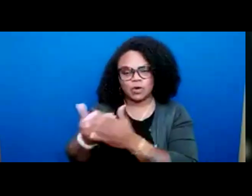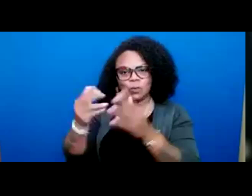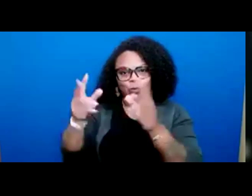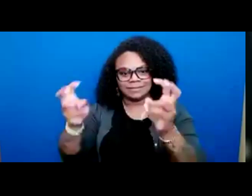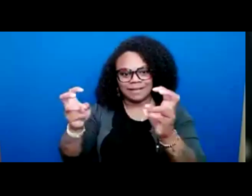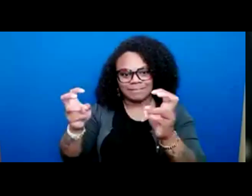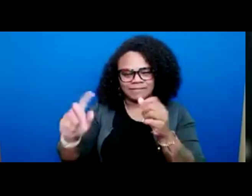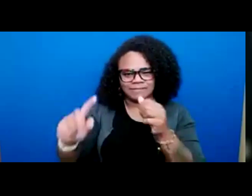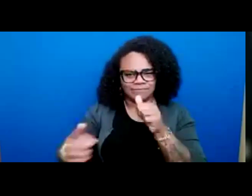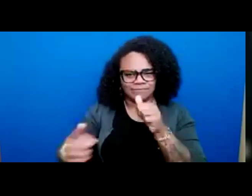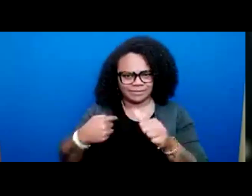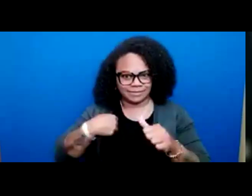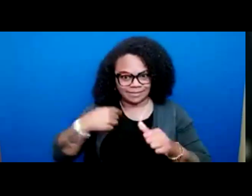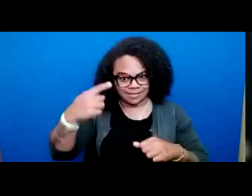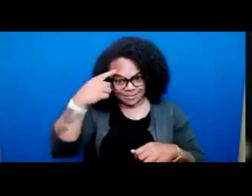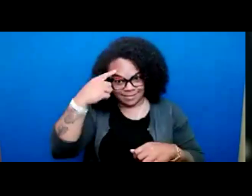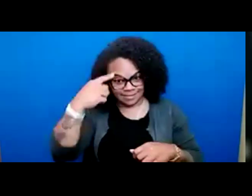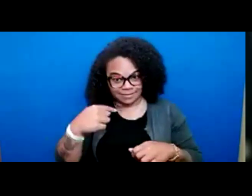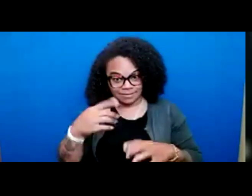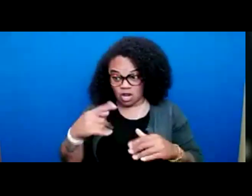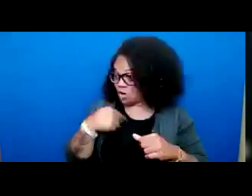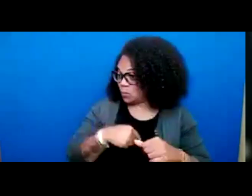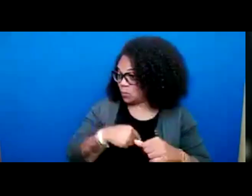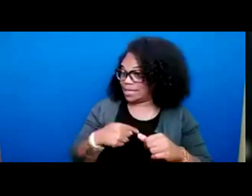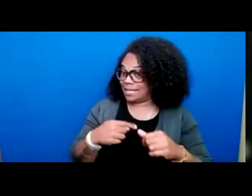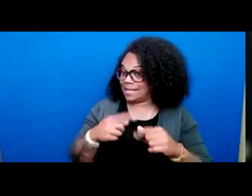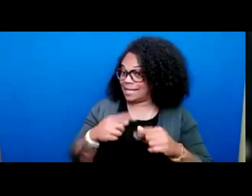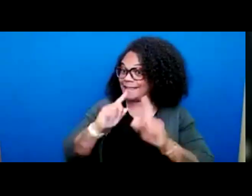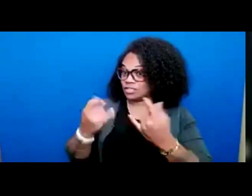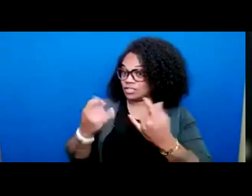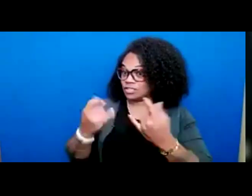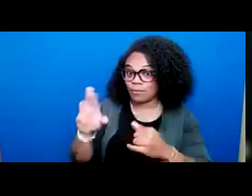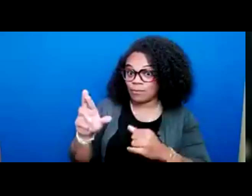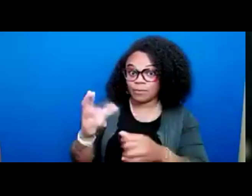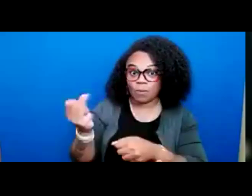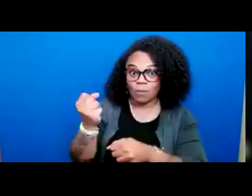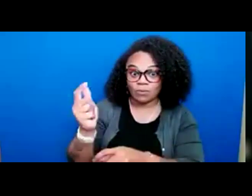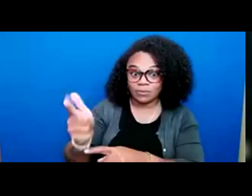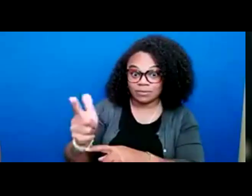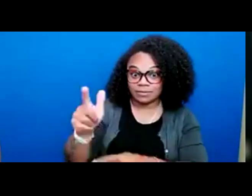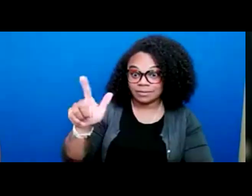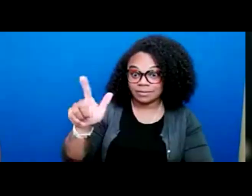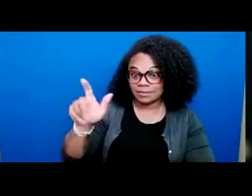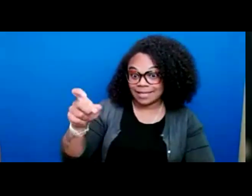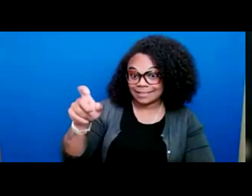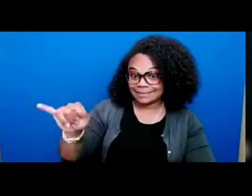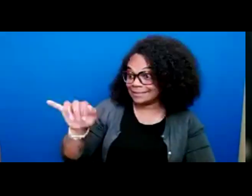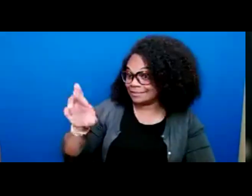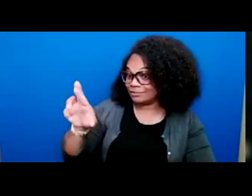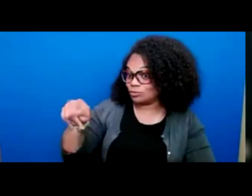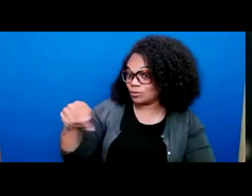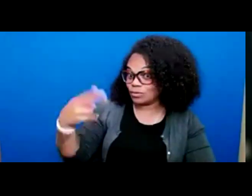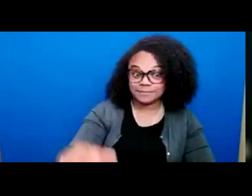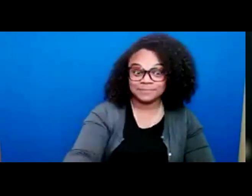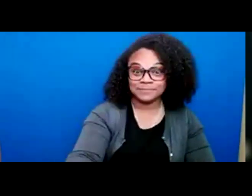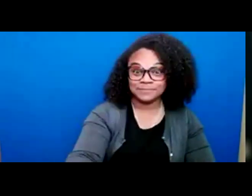I think are we entertaining any questions now, Lexi or Ruth, or are we kicking this